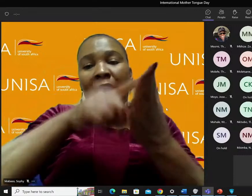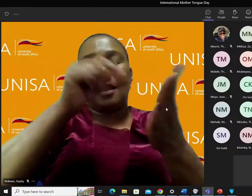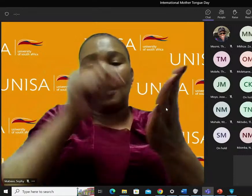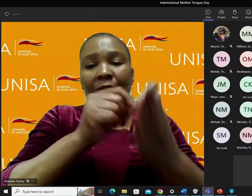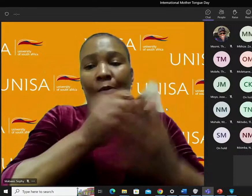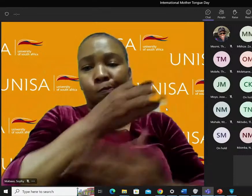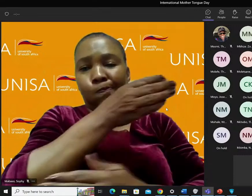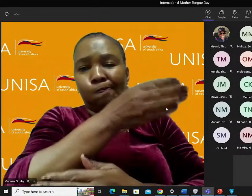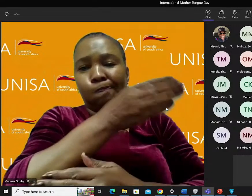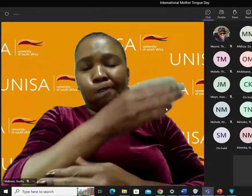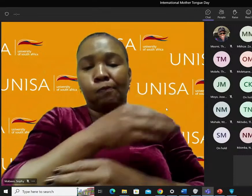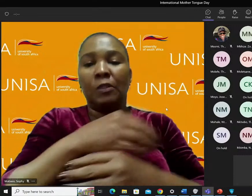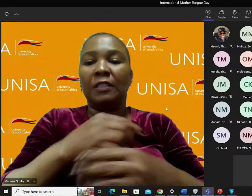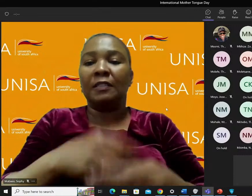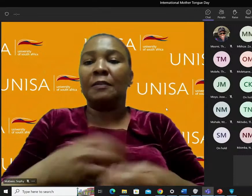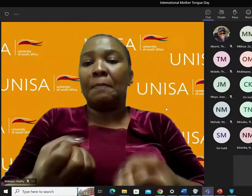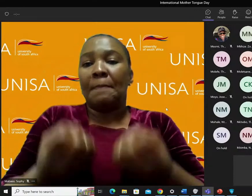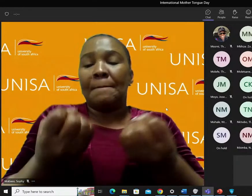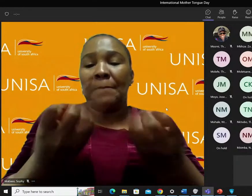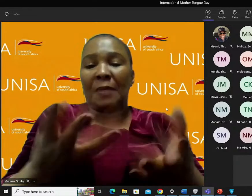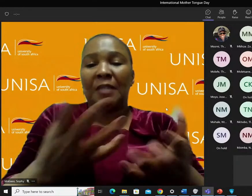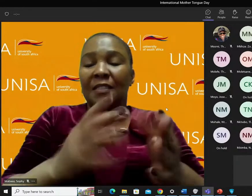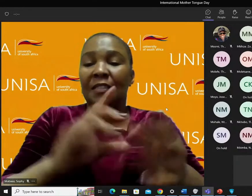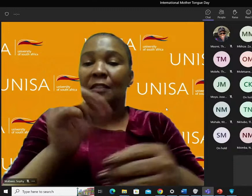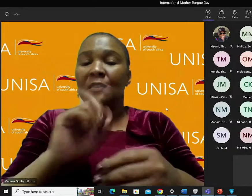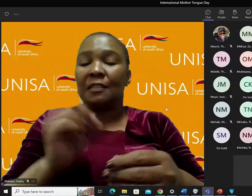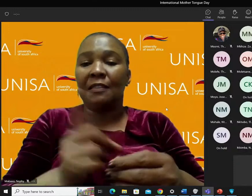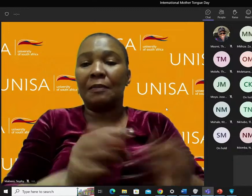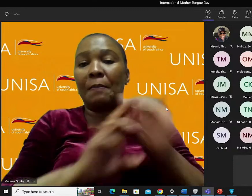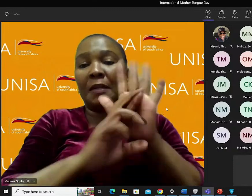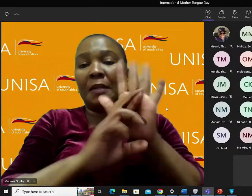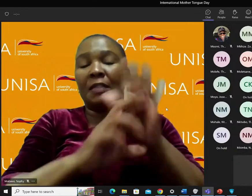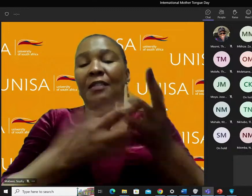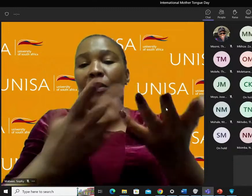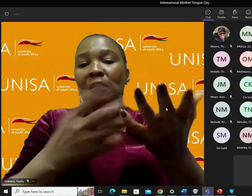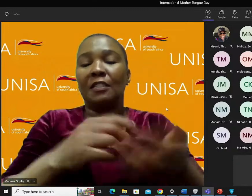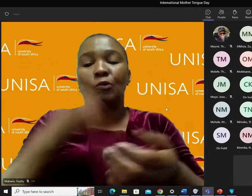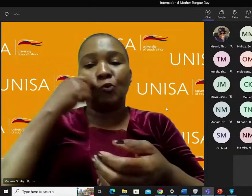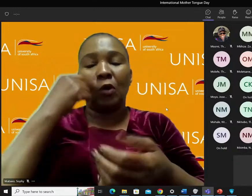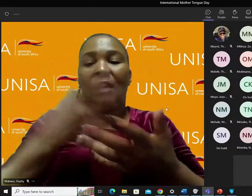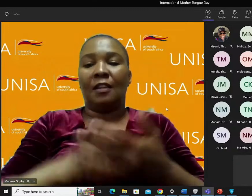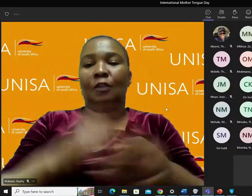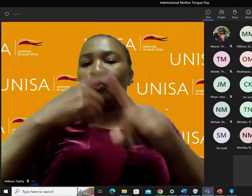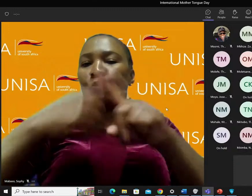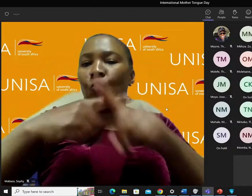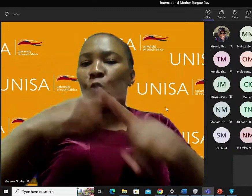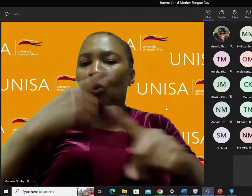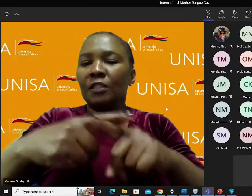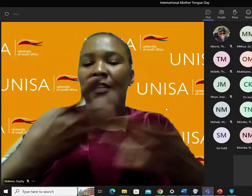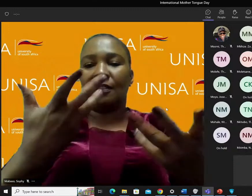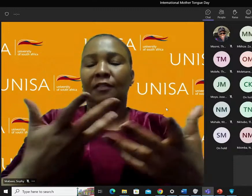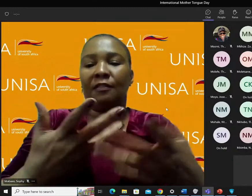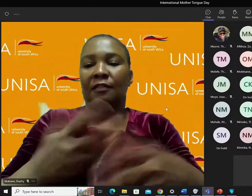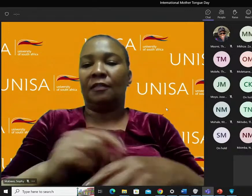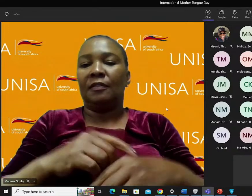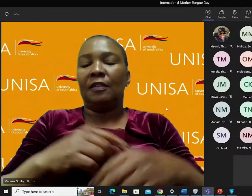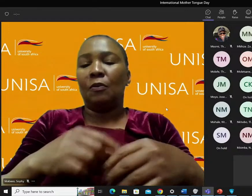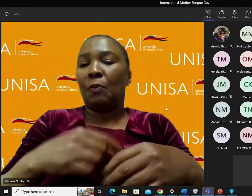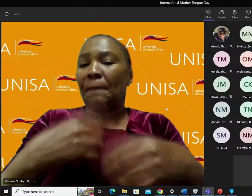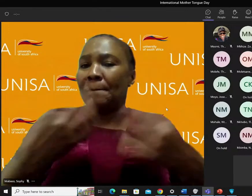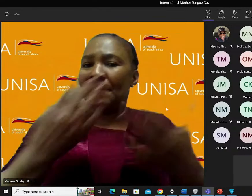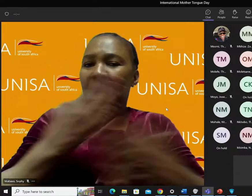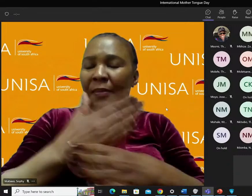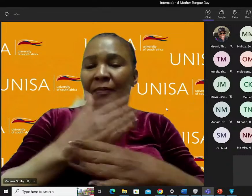that is presented in Setswana. There's a tutorial letter that is presented in Xhosa. So we've made great strides in making